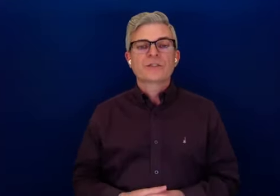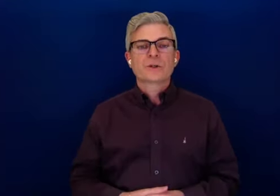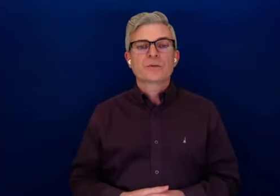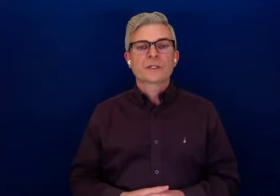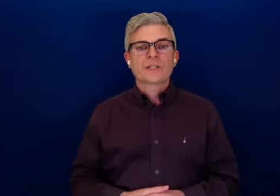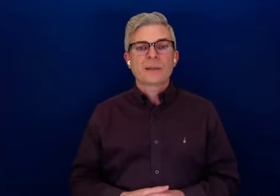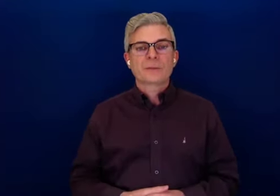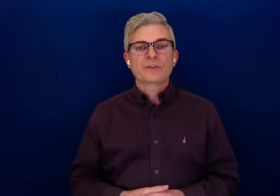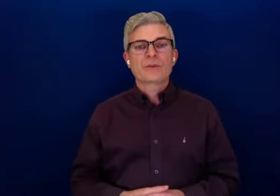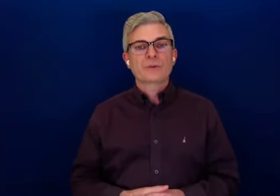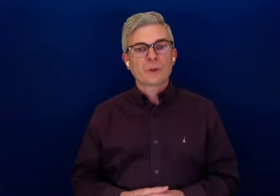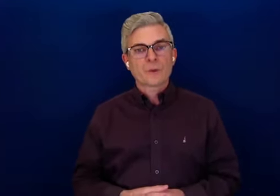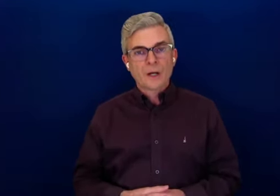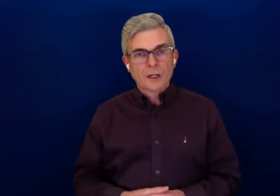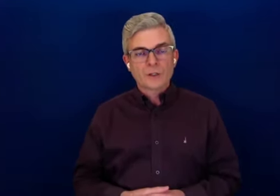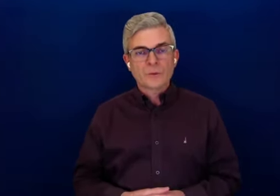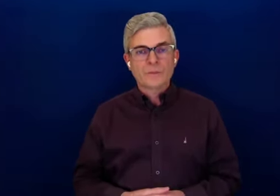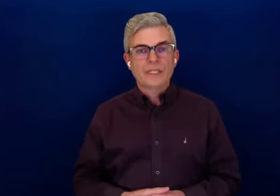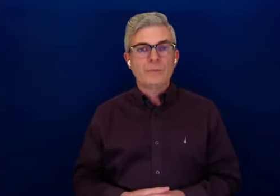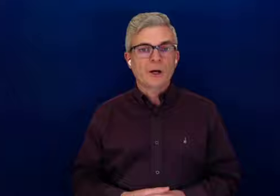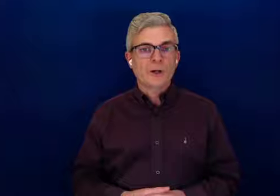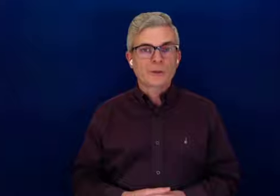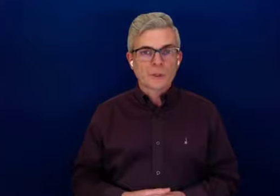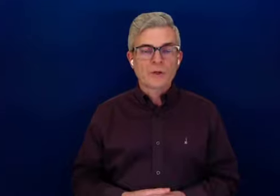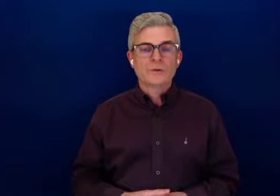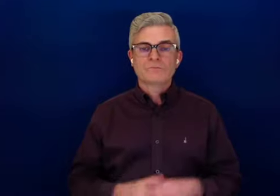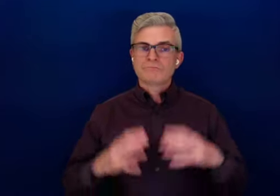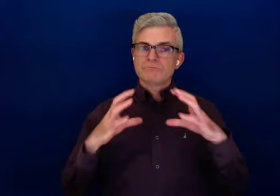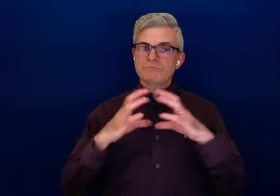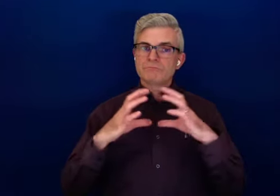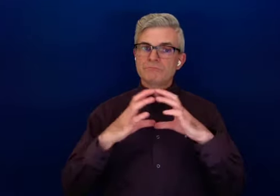So, for example, to throw a ball would be ball throw,